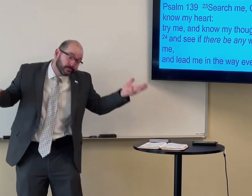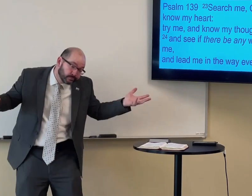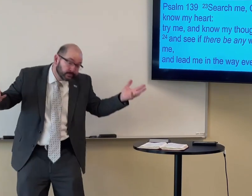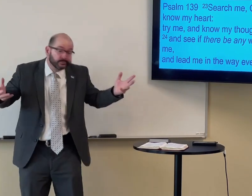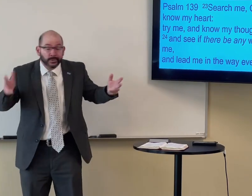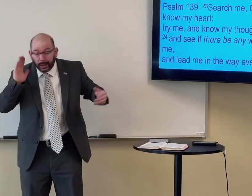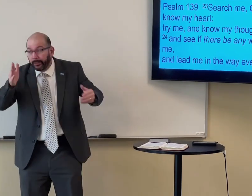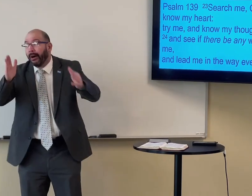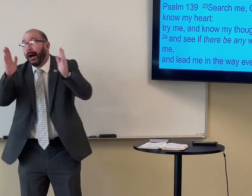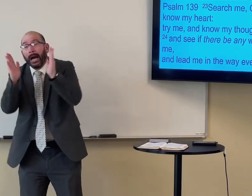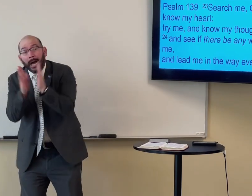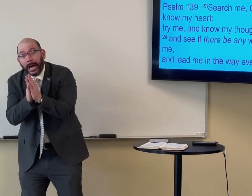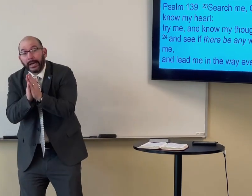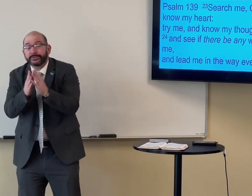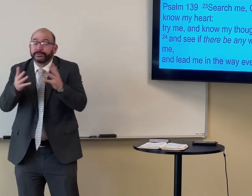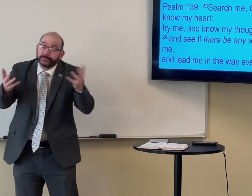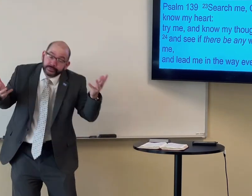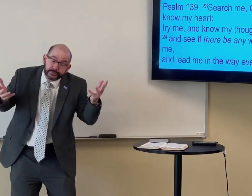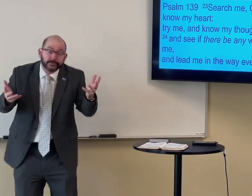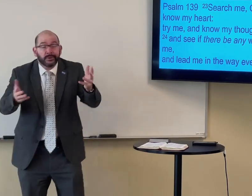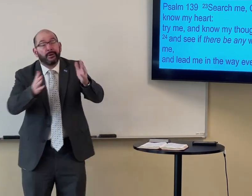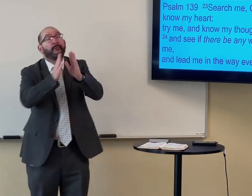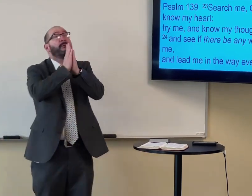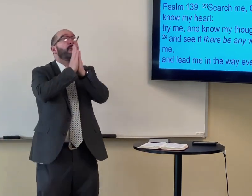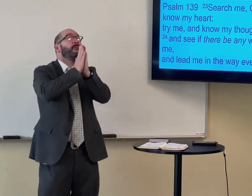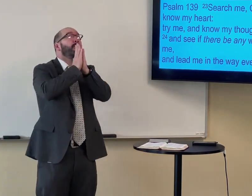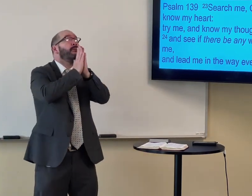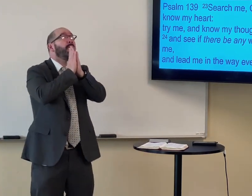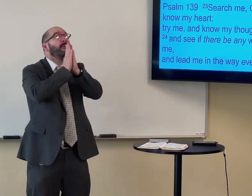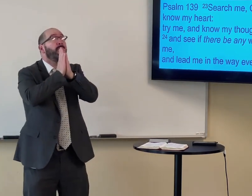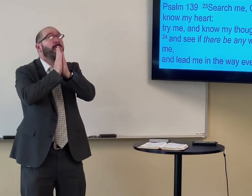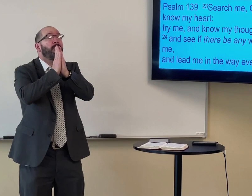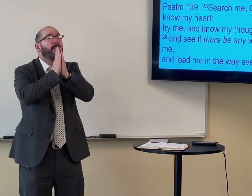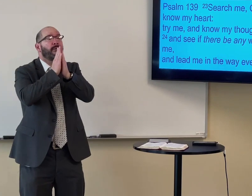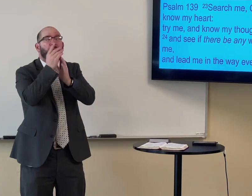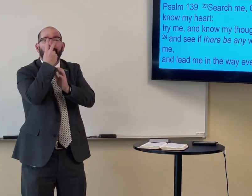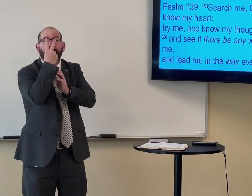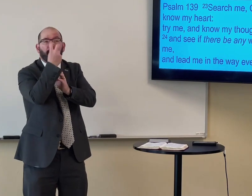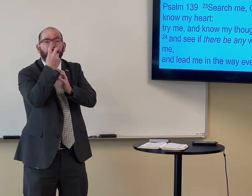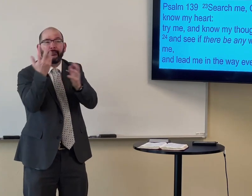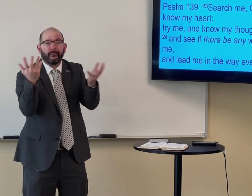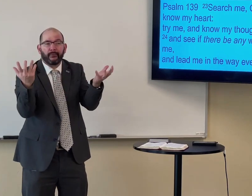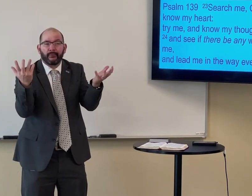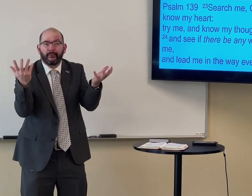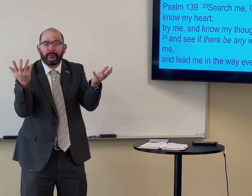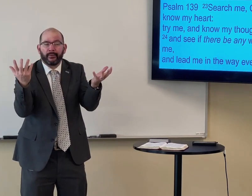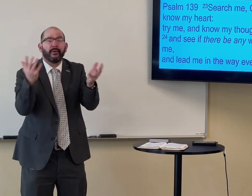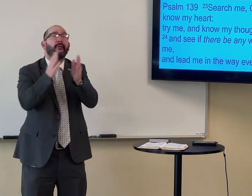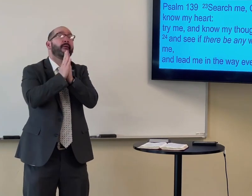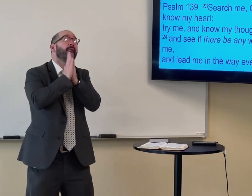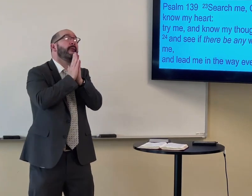but I'll ask anyway. I'm going to pray and go through the motions, but I have doubts in